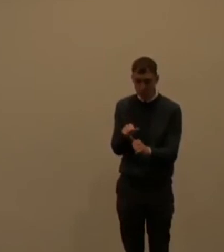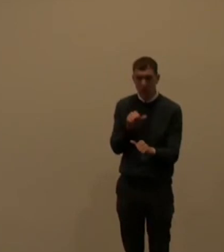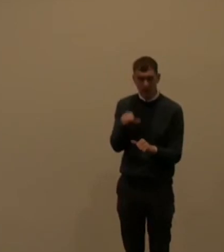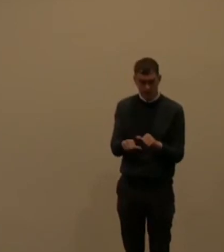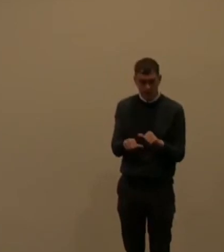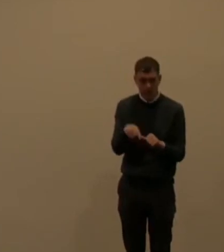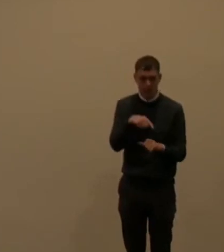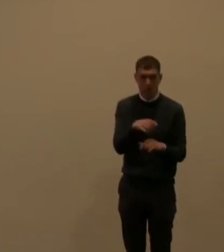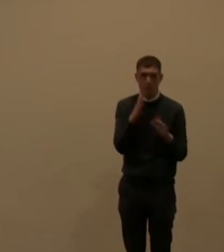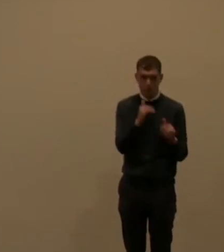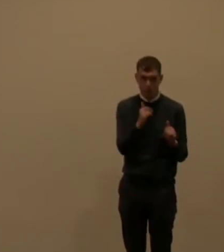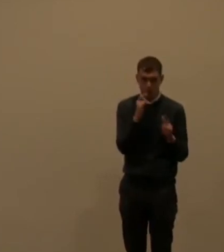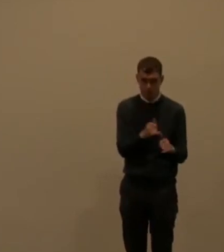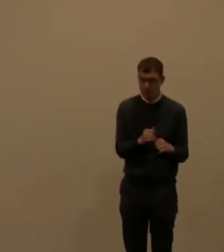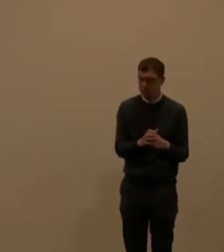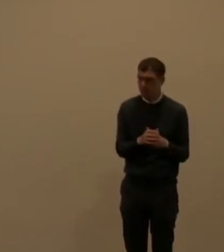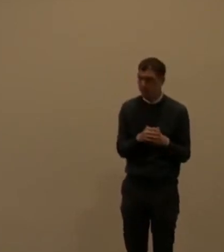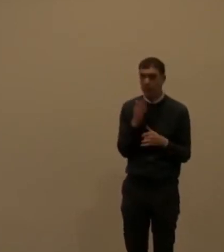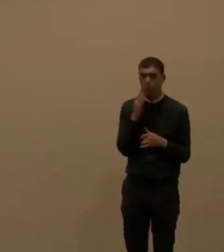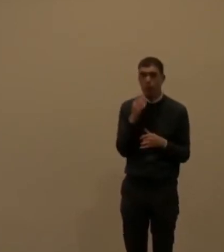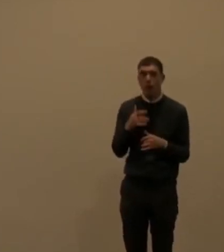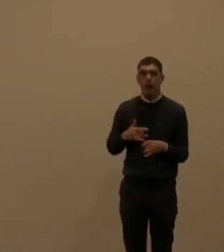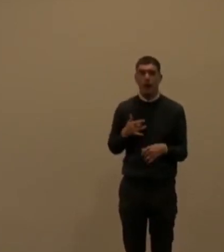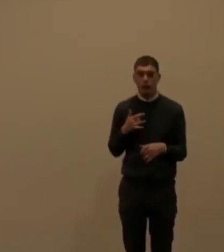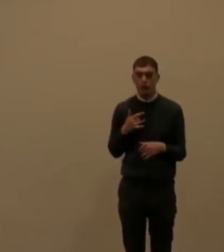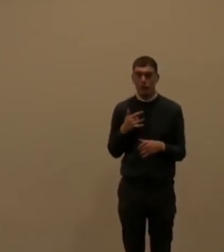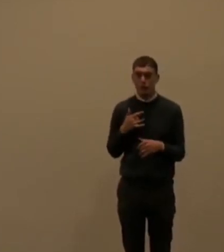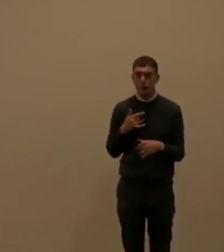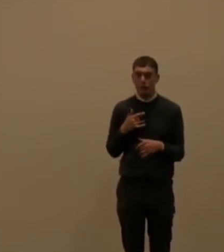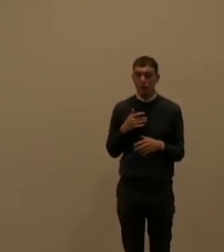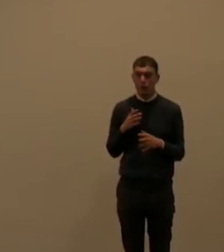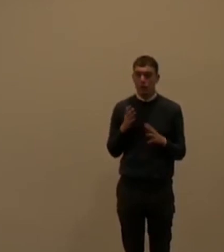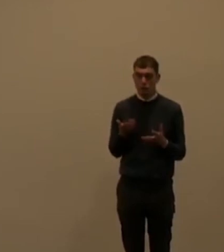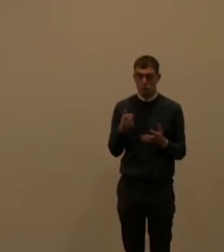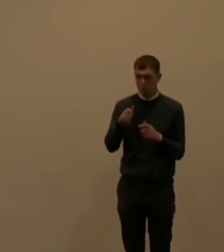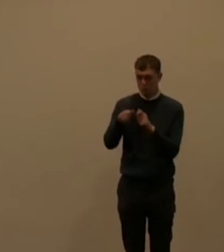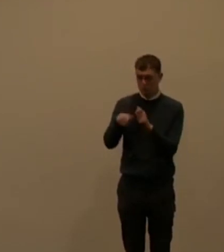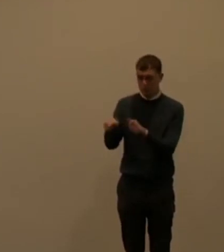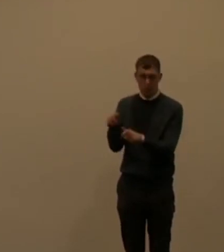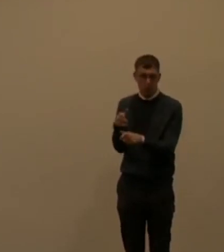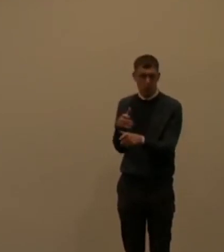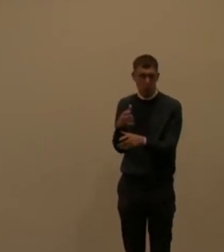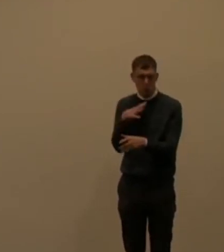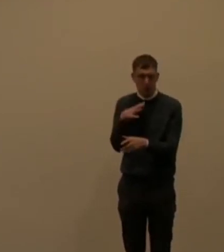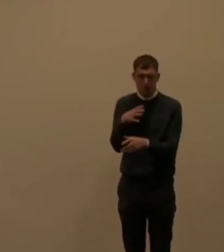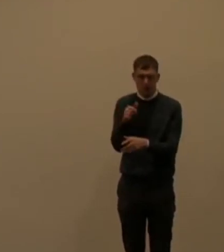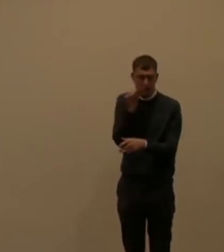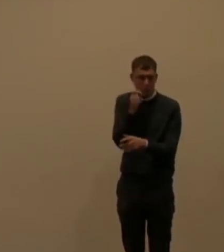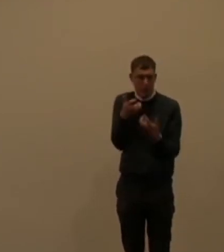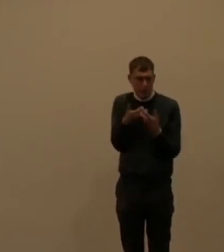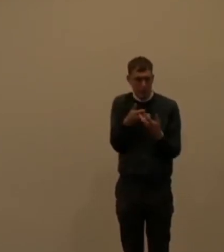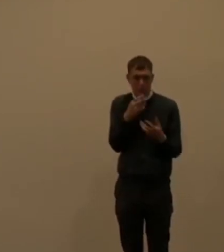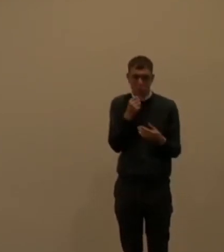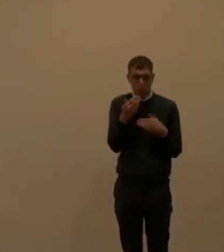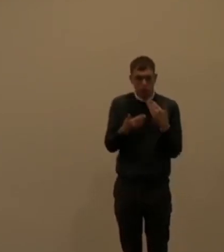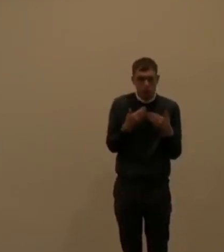time. And when we went live, it was actually like people were used to using the system already. They had been there, they